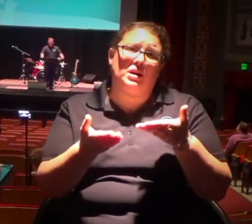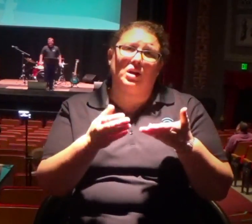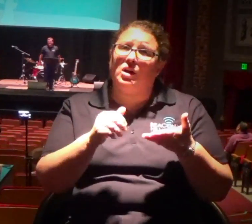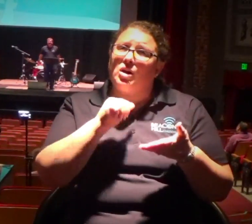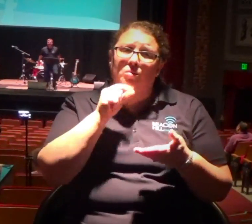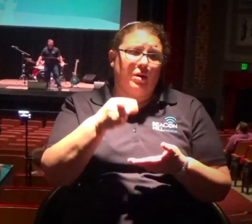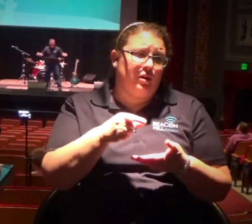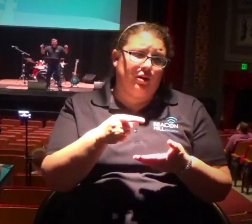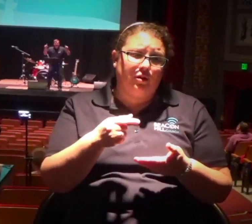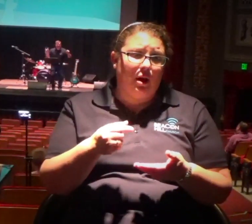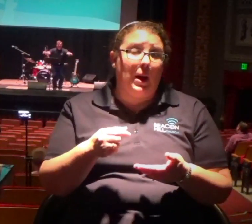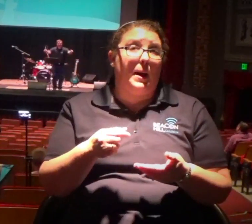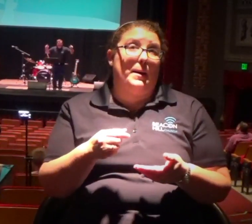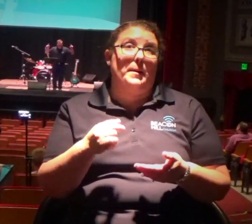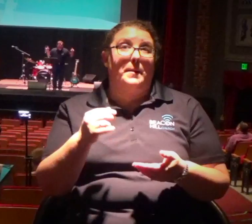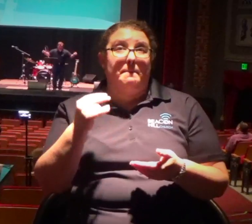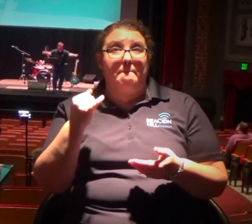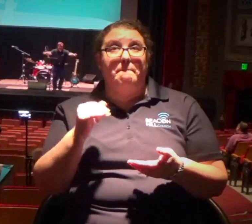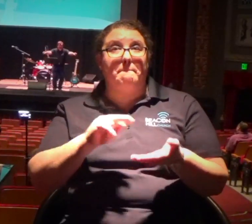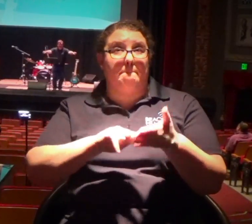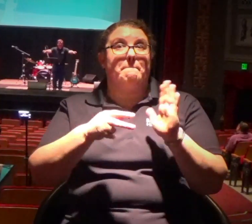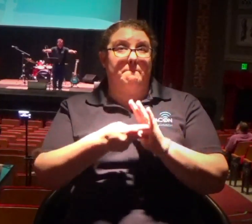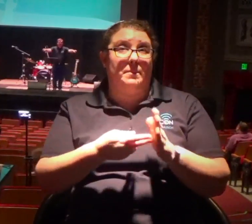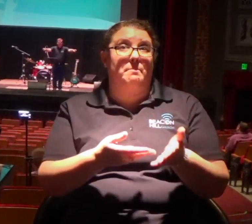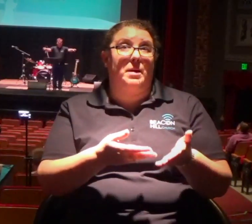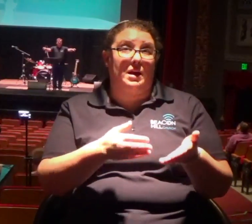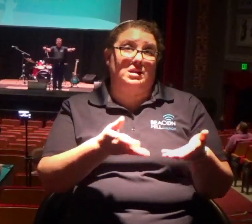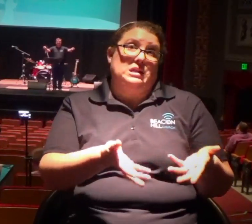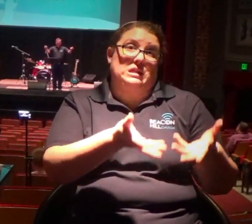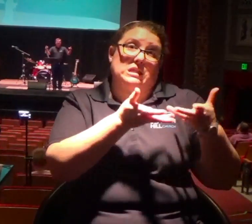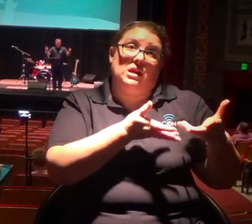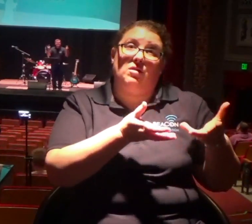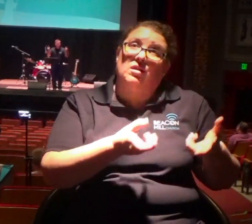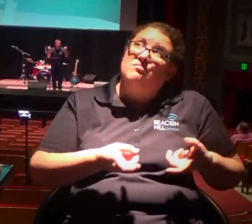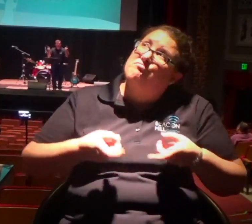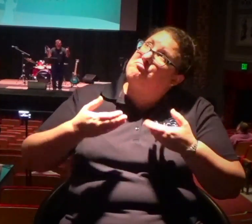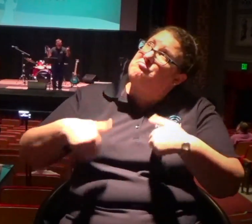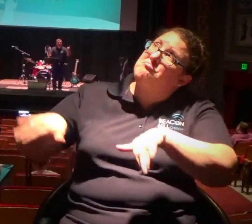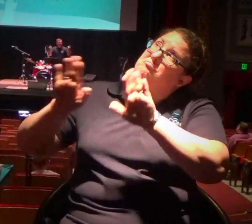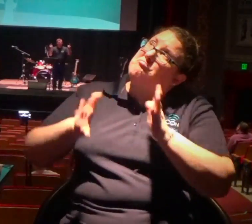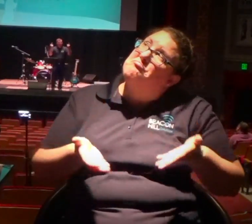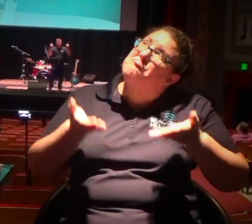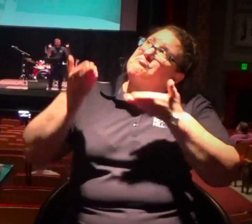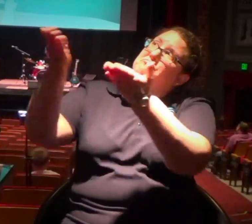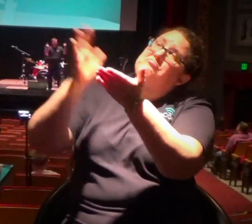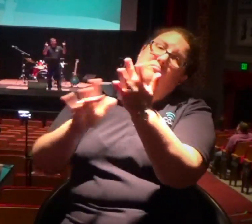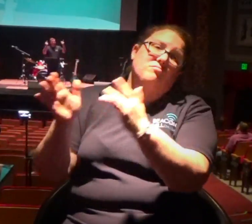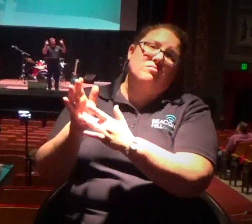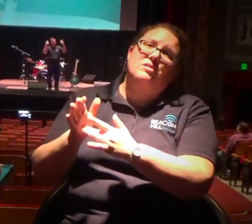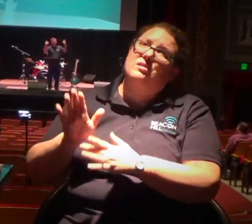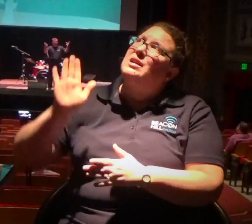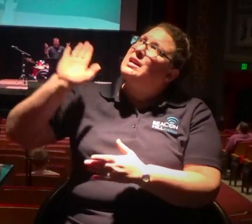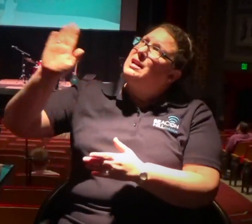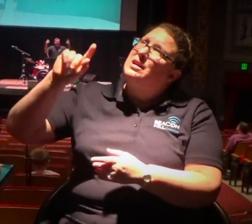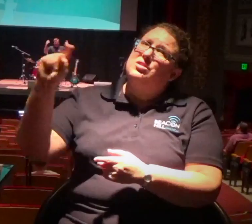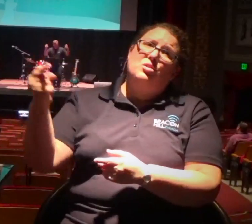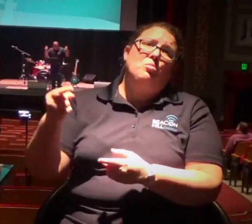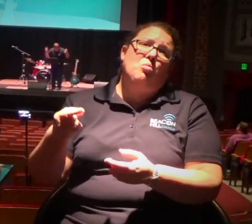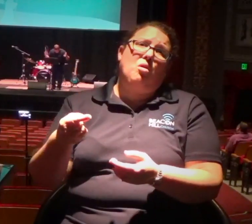to carry. Give it to Jesus. He is the one who bore our grief. He is the